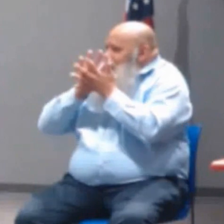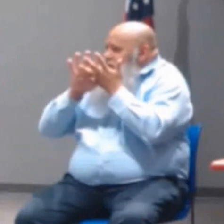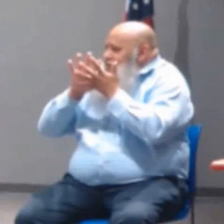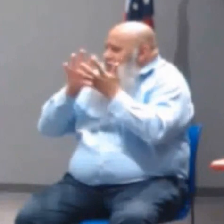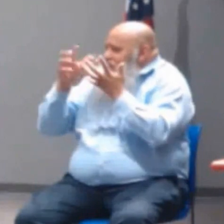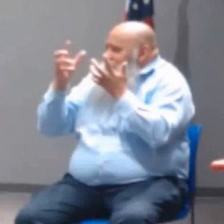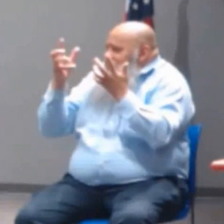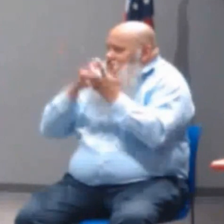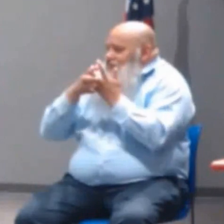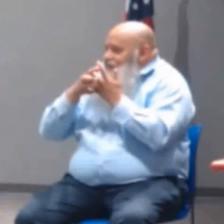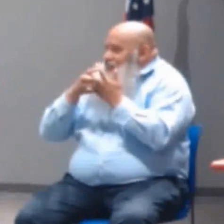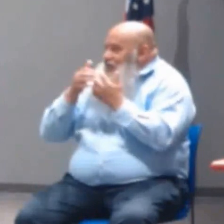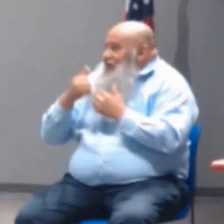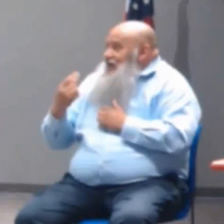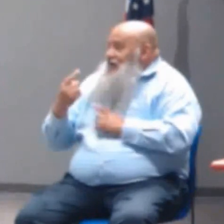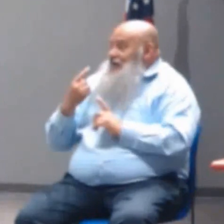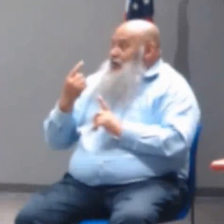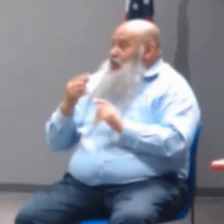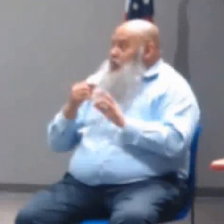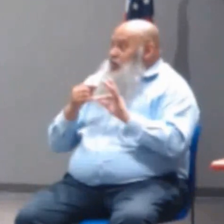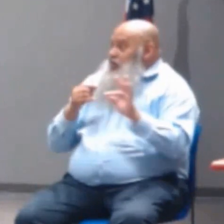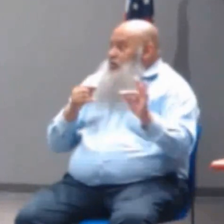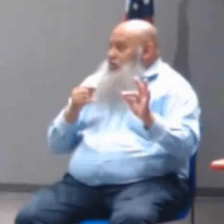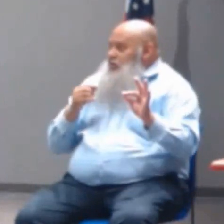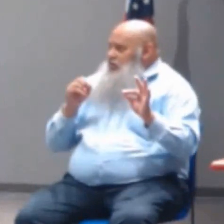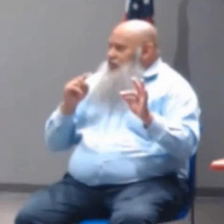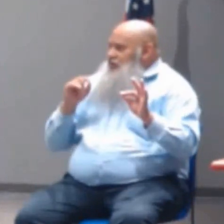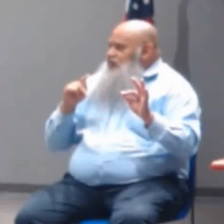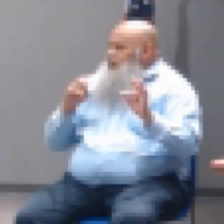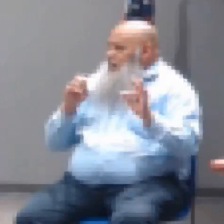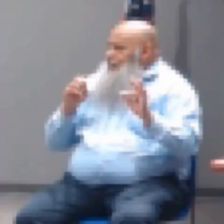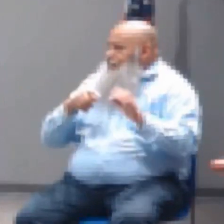together, any one of which would just be a stripe.